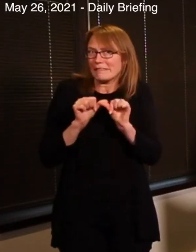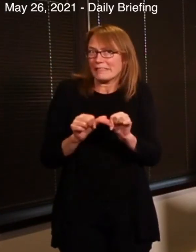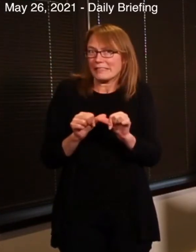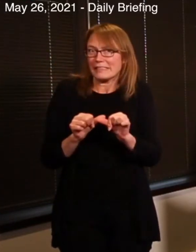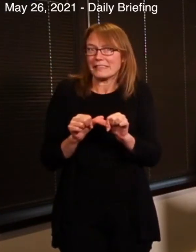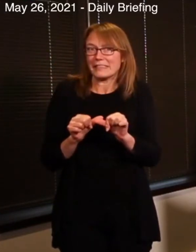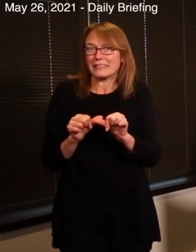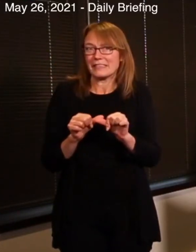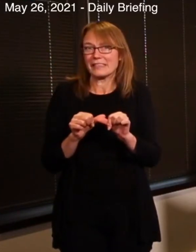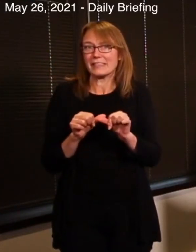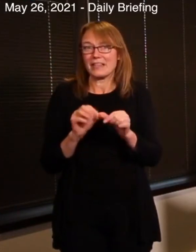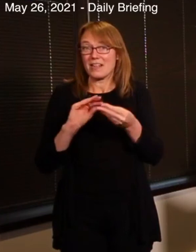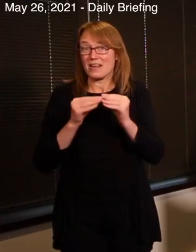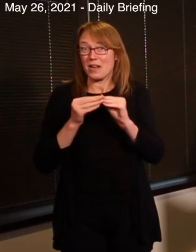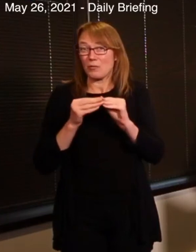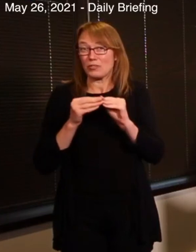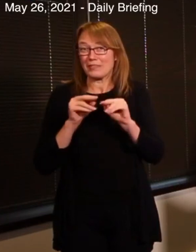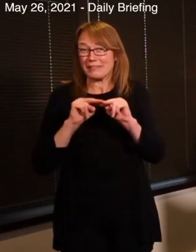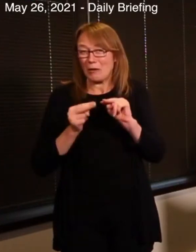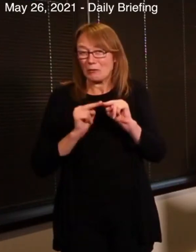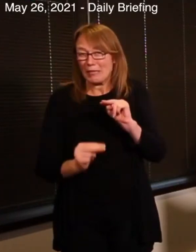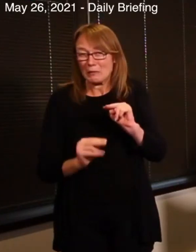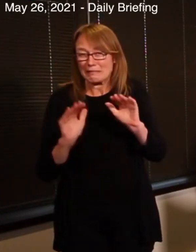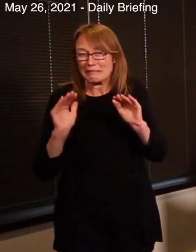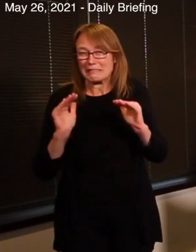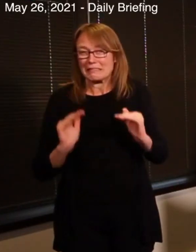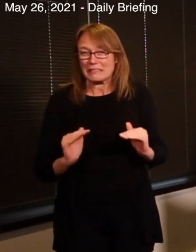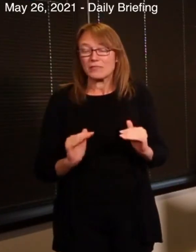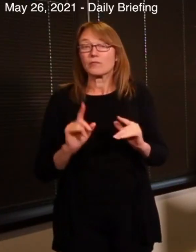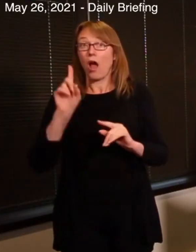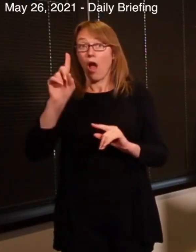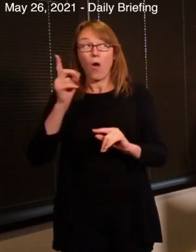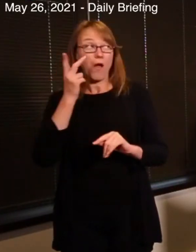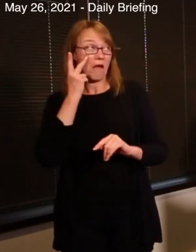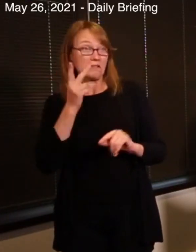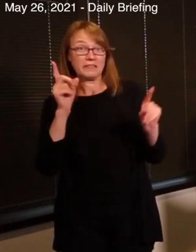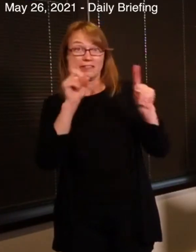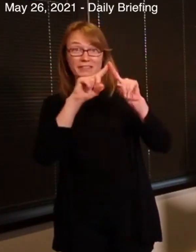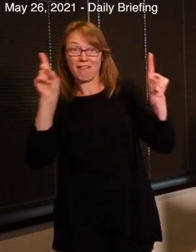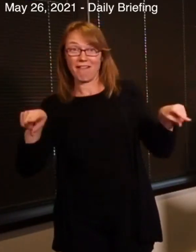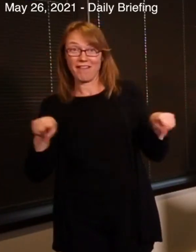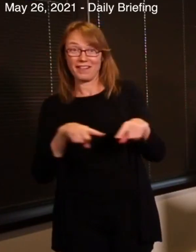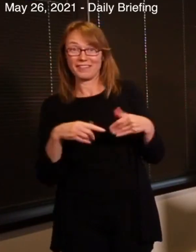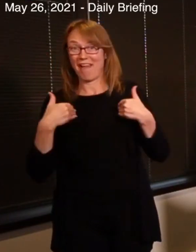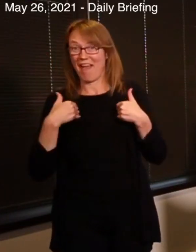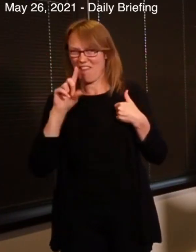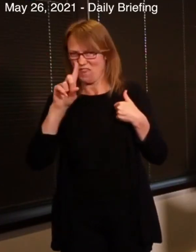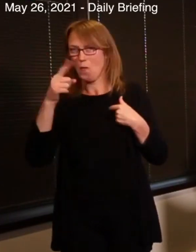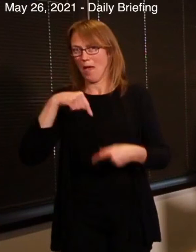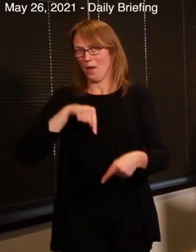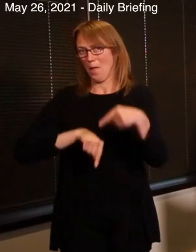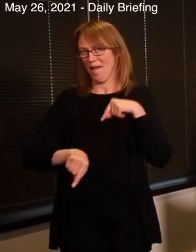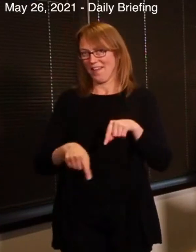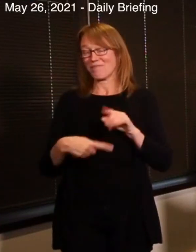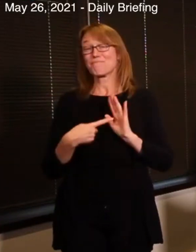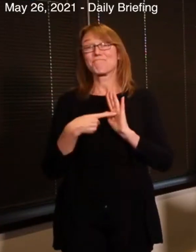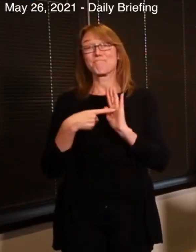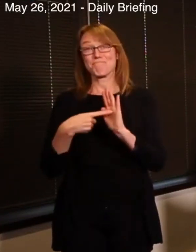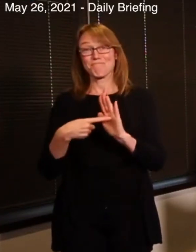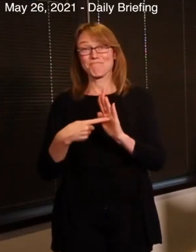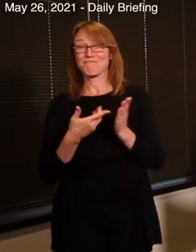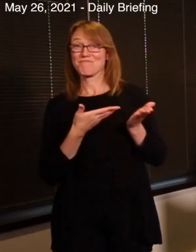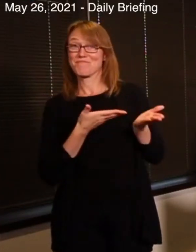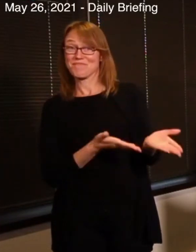got our slides back up. So I'm just going to briefly run through these, and then we'll jump back to our closing comments. So this is, again, our models that we update